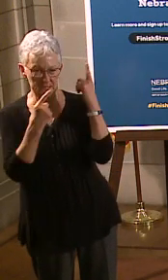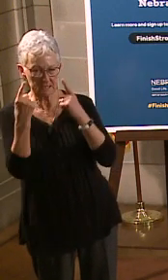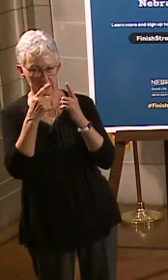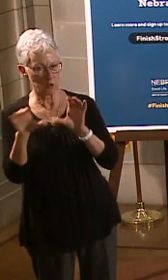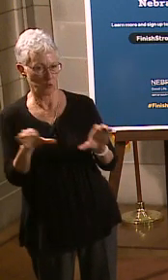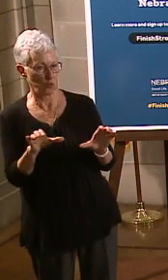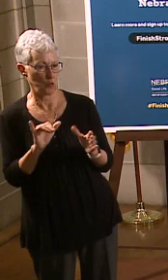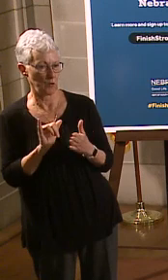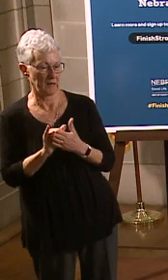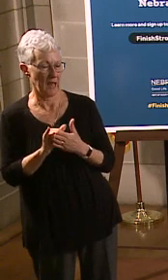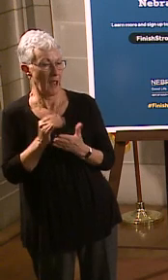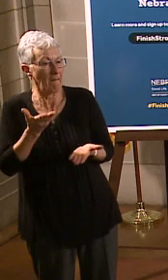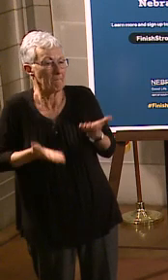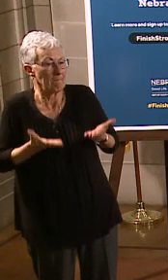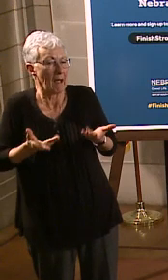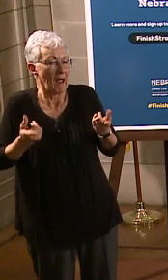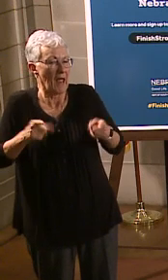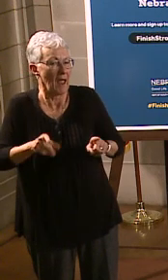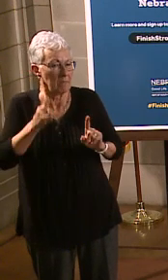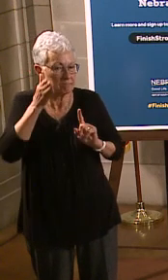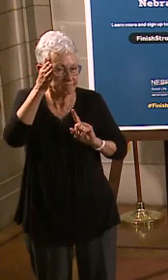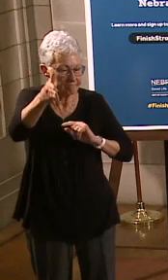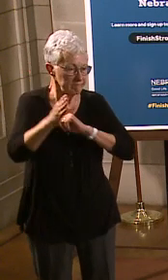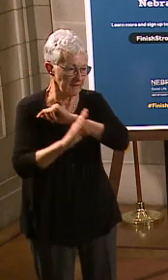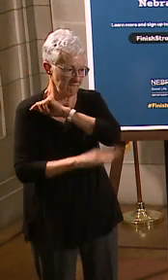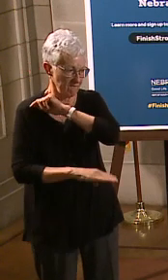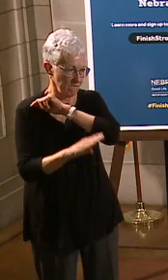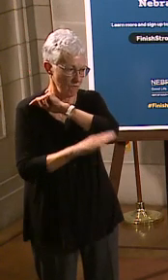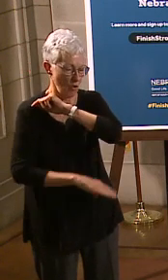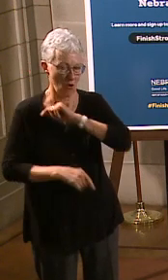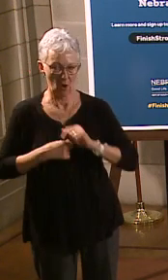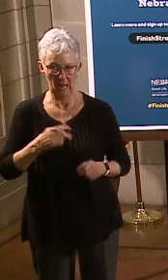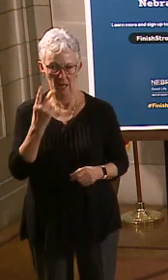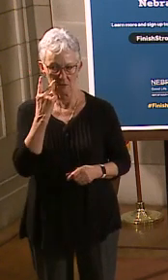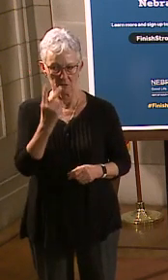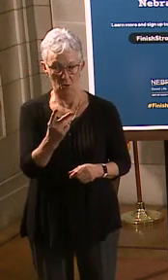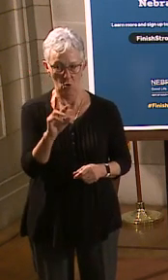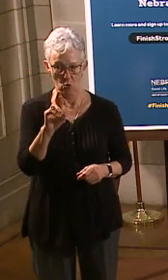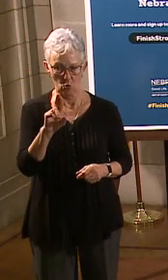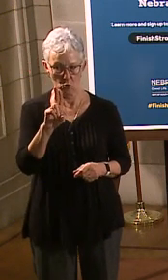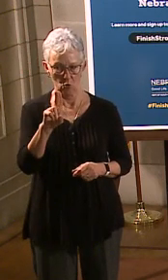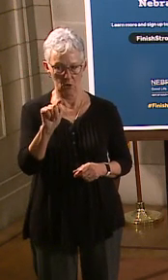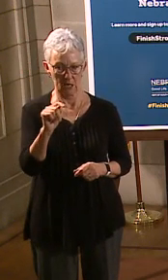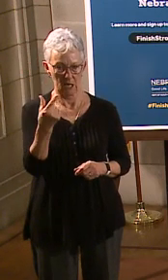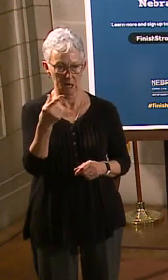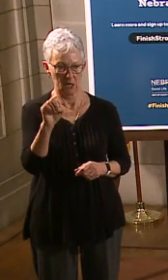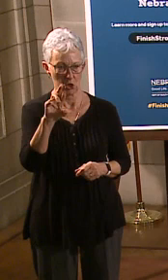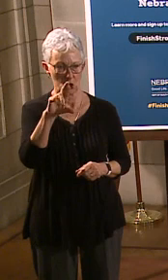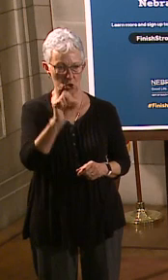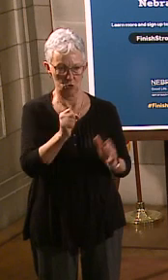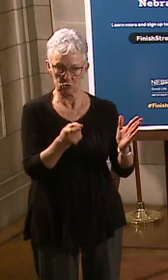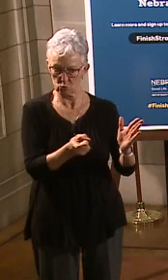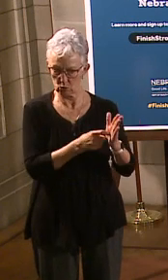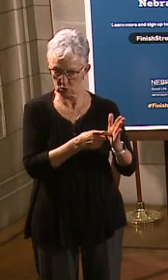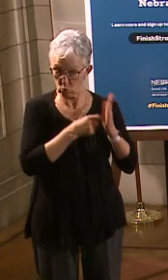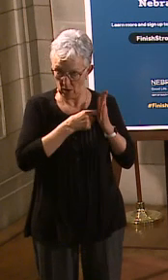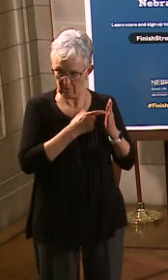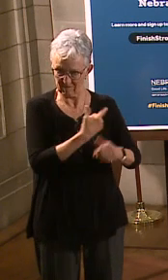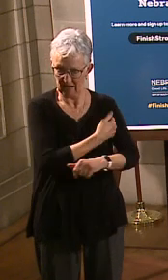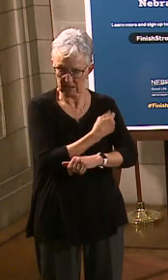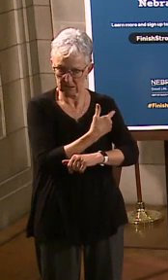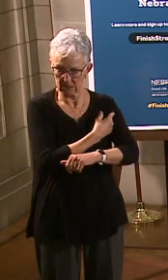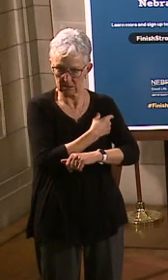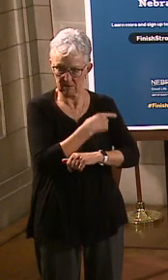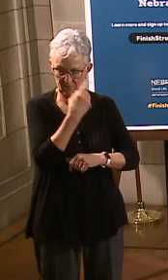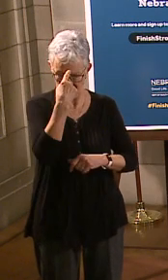getting ready for that. Just on a related topic, I saw that Rutgers is mandating vaccines to be able to attend there next fall. I would be